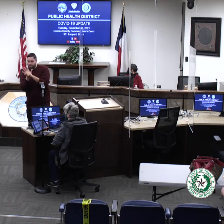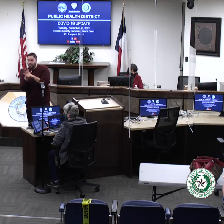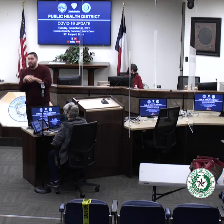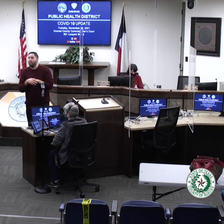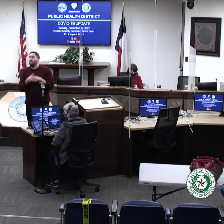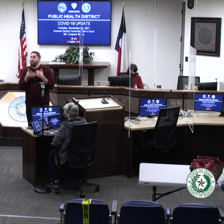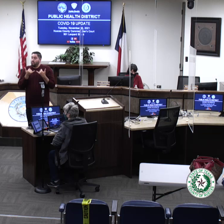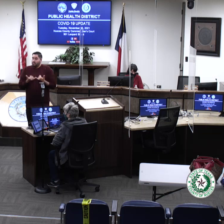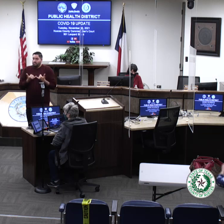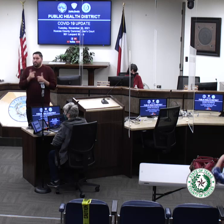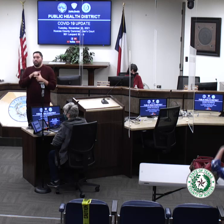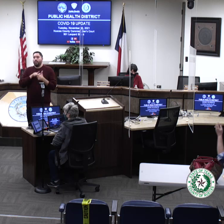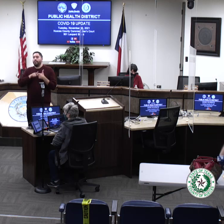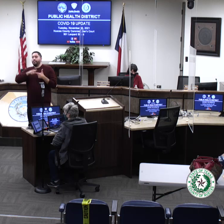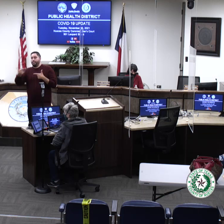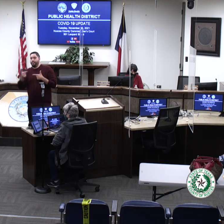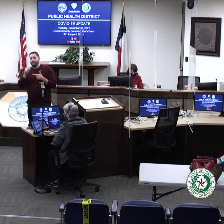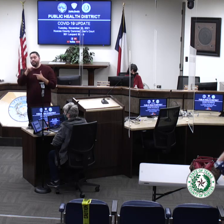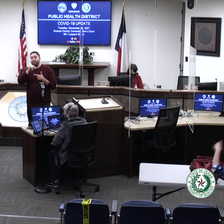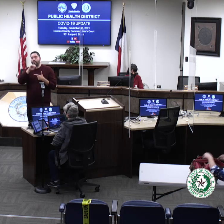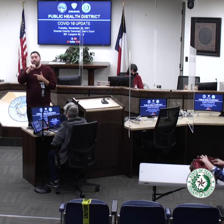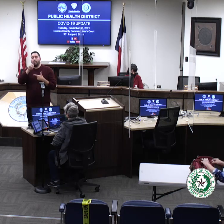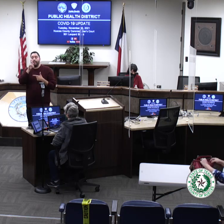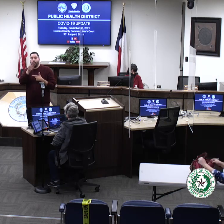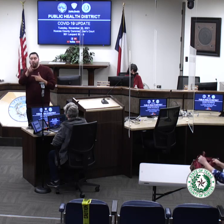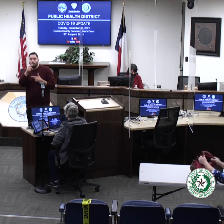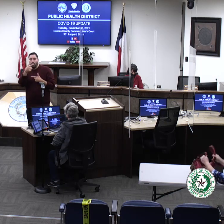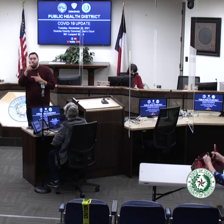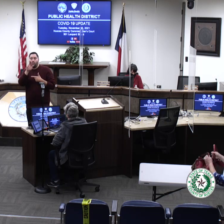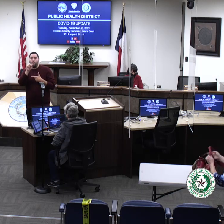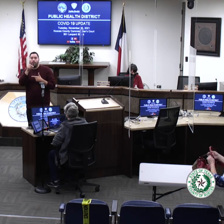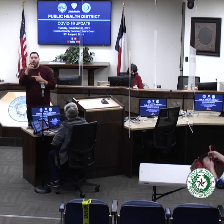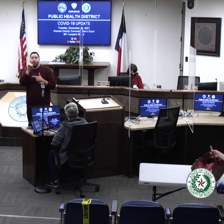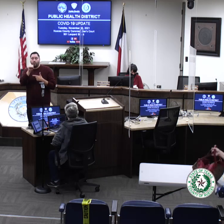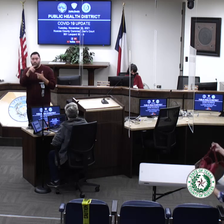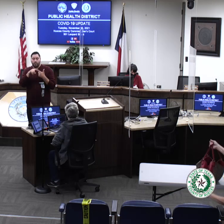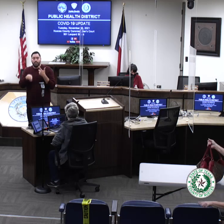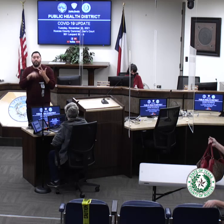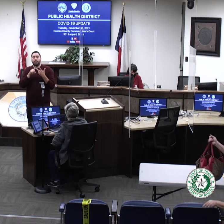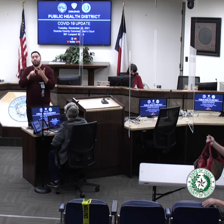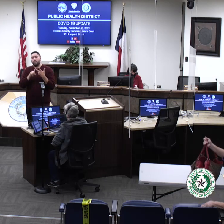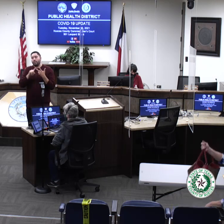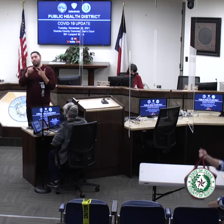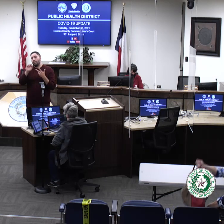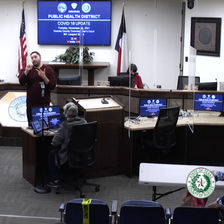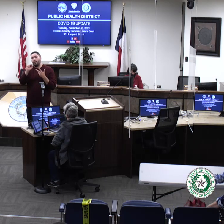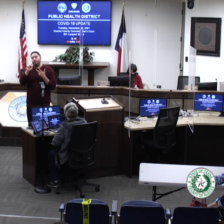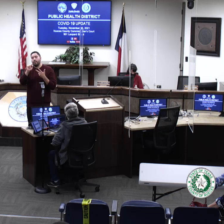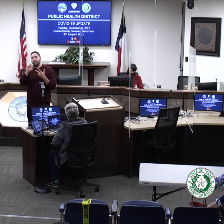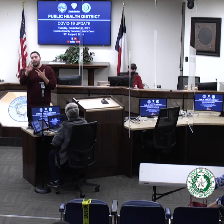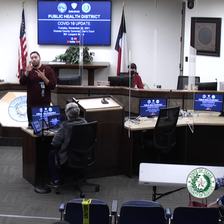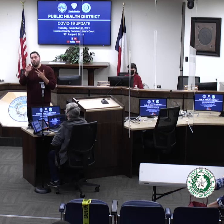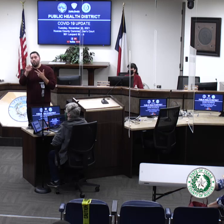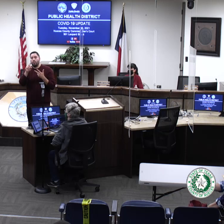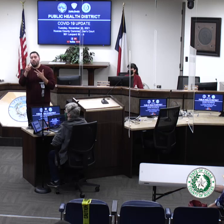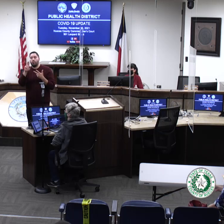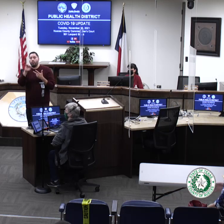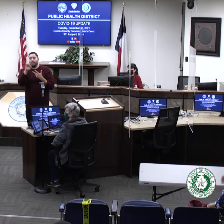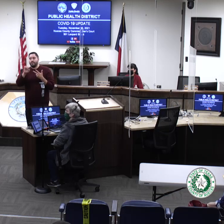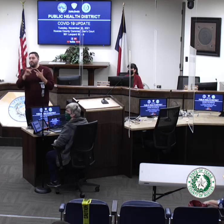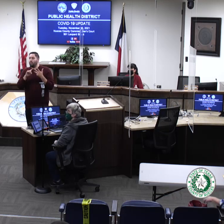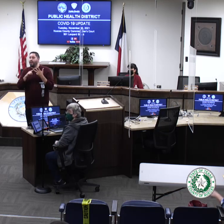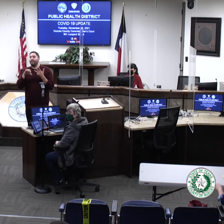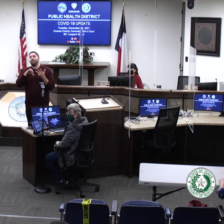Annette Rodriguez, Dr. Bird, and members of our local healthcare community. And I'd like to identify those for the media now. We have Dr.